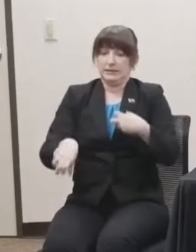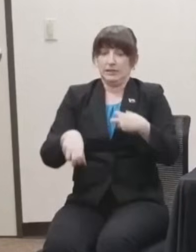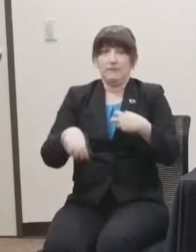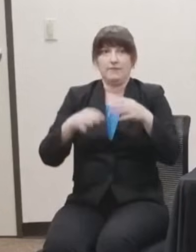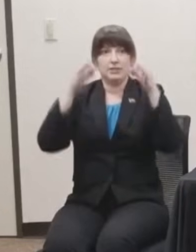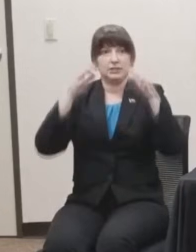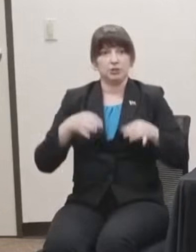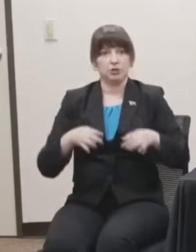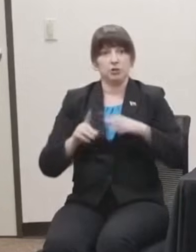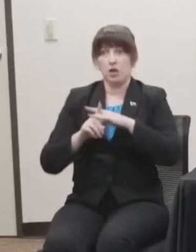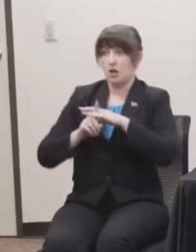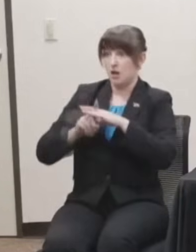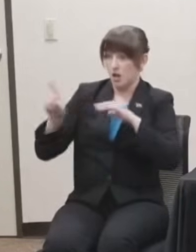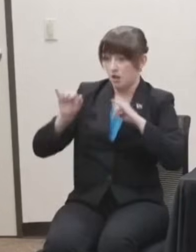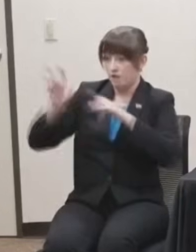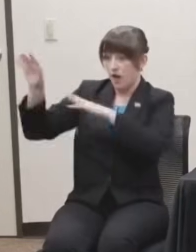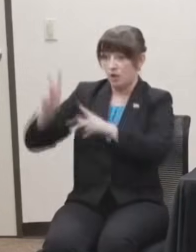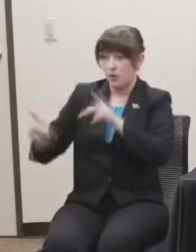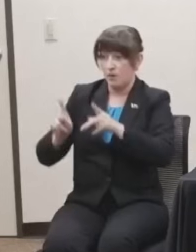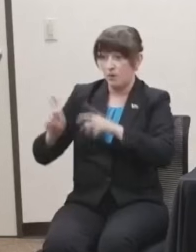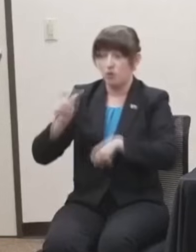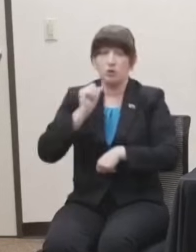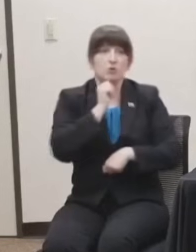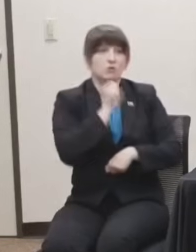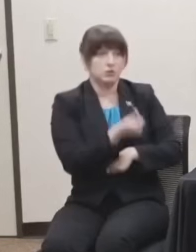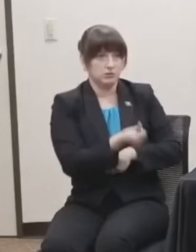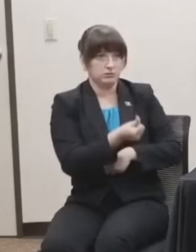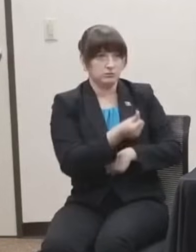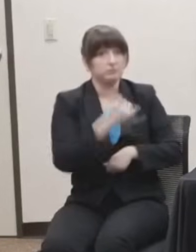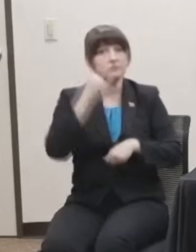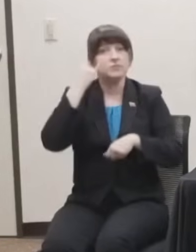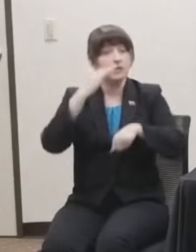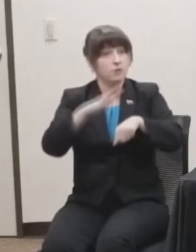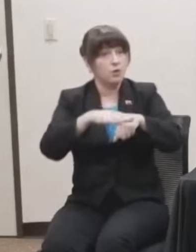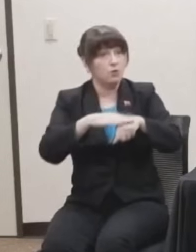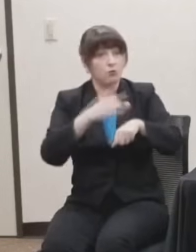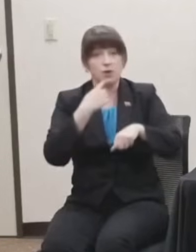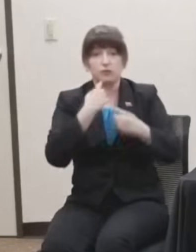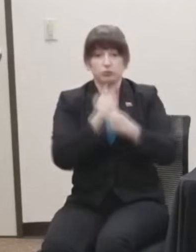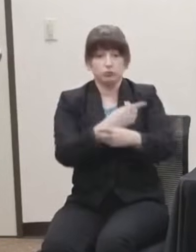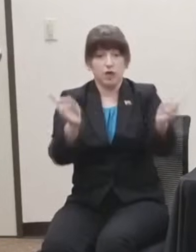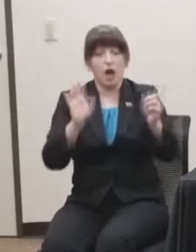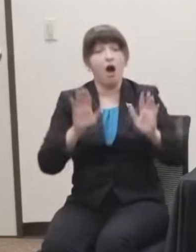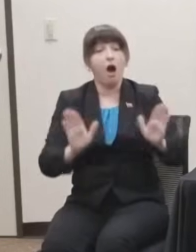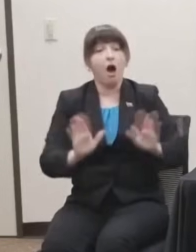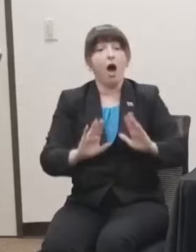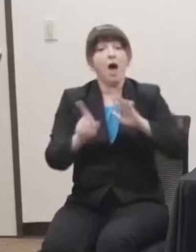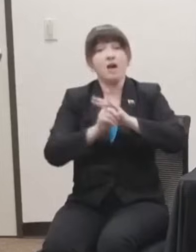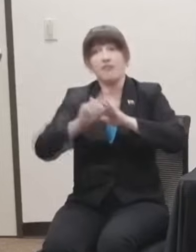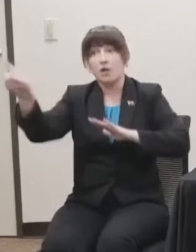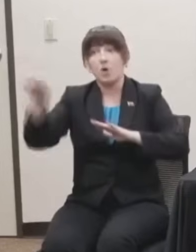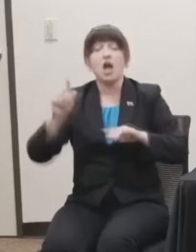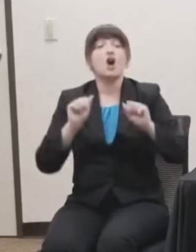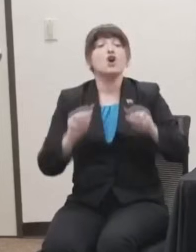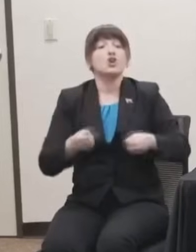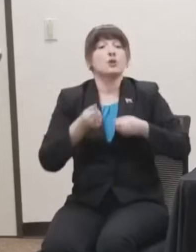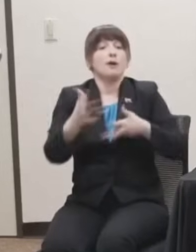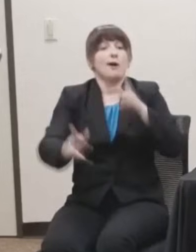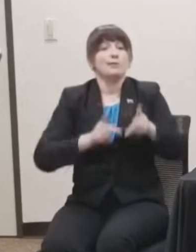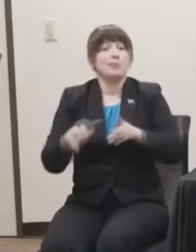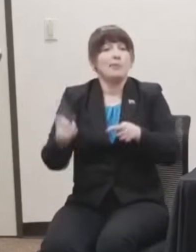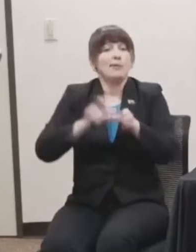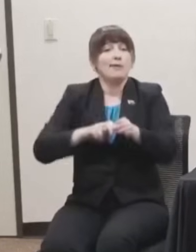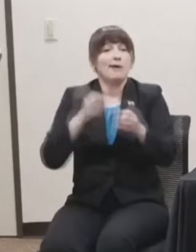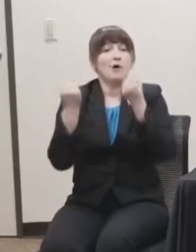evacuating people or not, because if you have a warning telling everybody to evacuate, you could actually lead them to their death. We know that